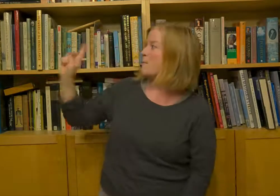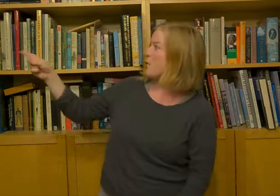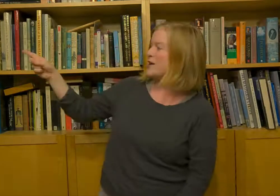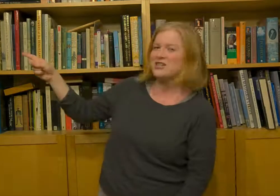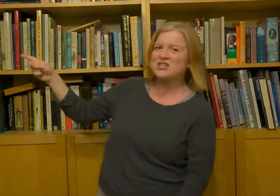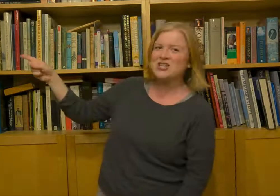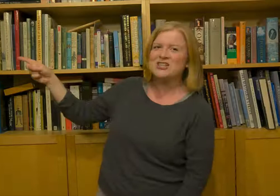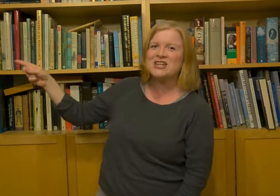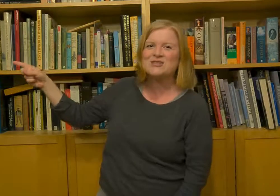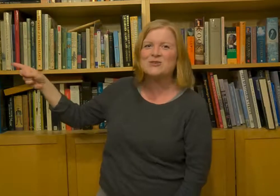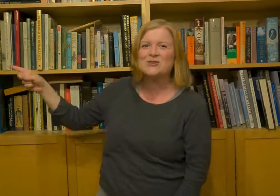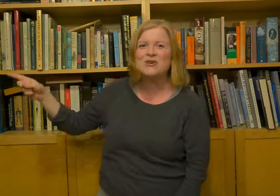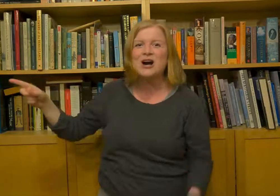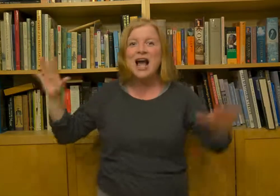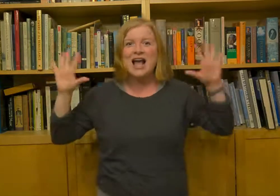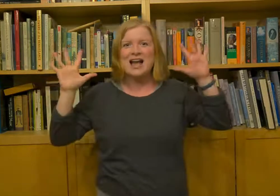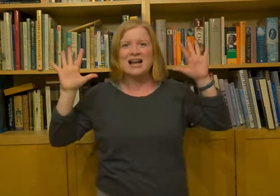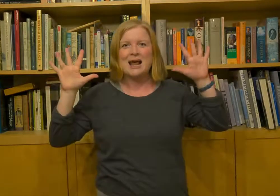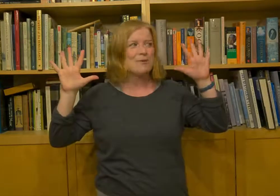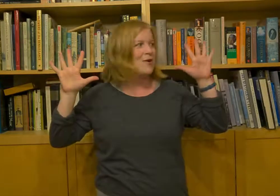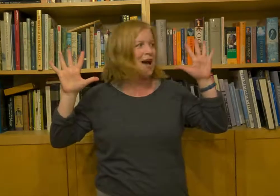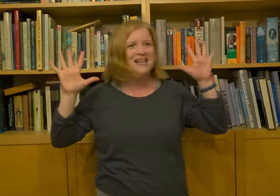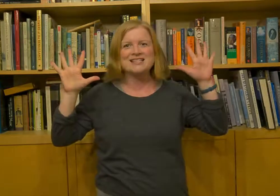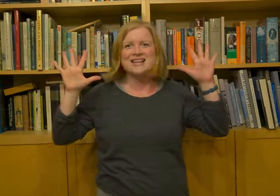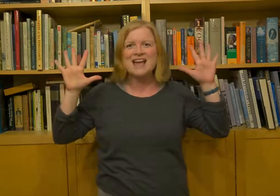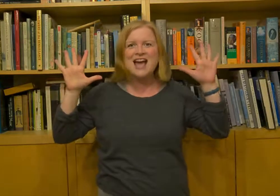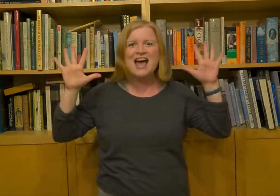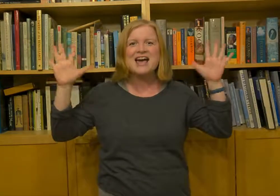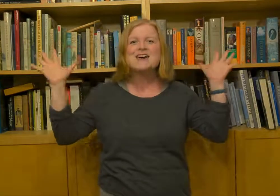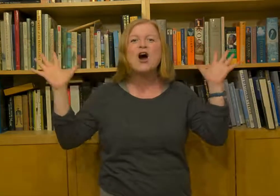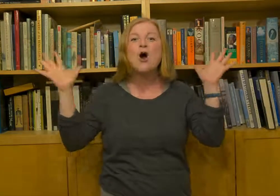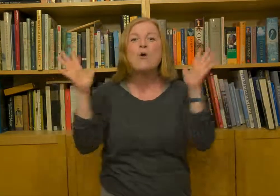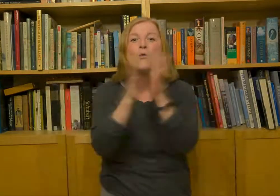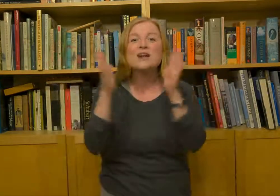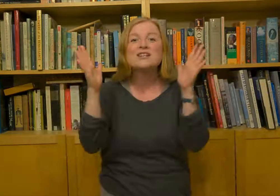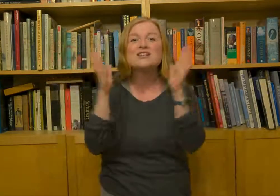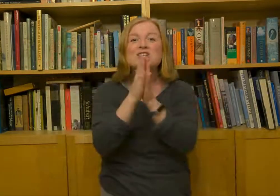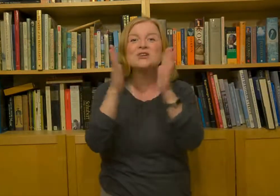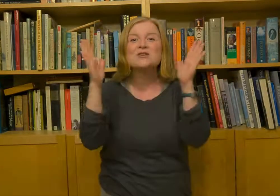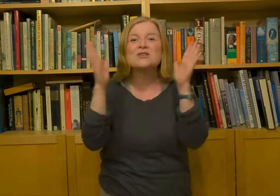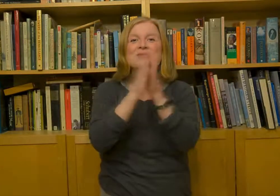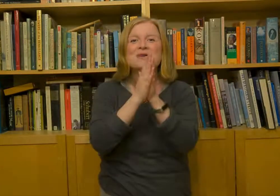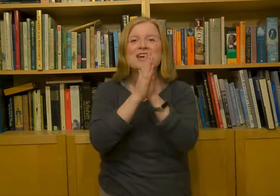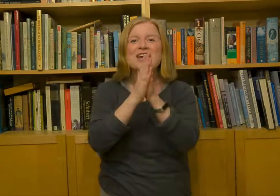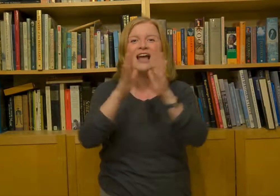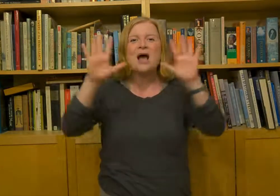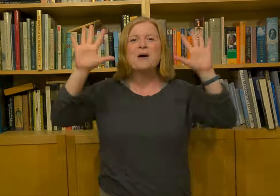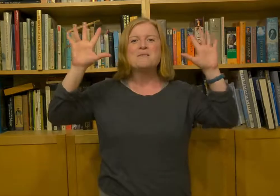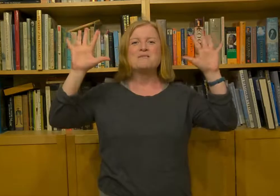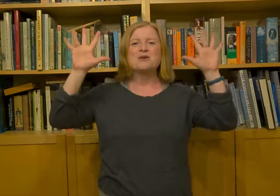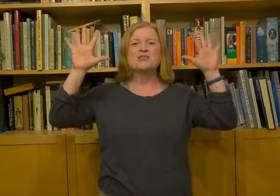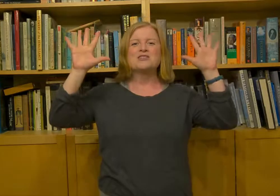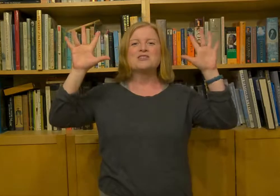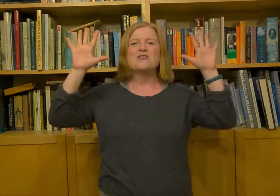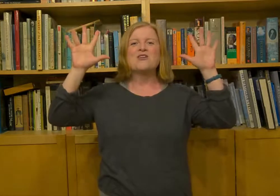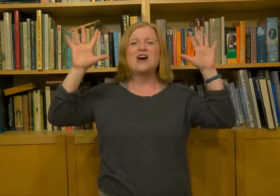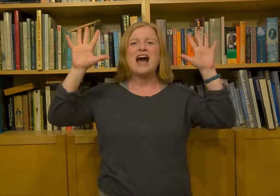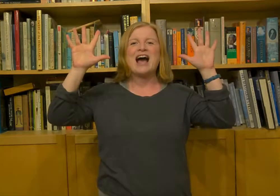point to the door. Clap your hands together, one, two, three. Put your